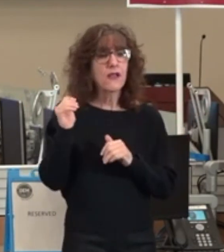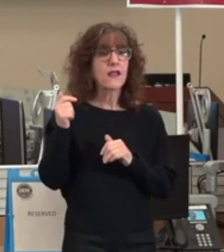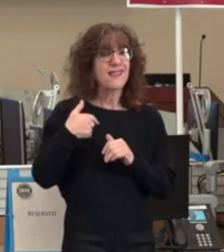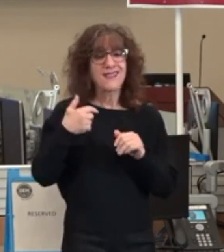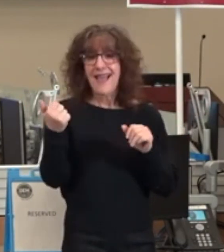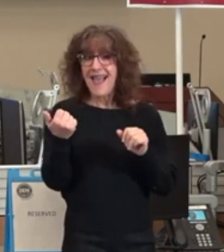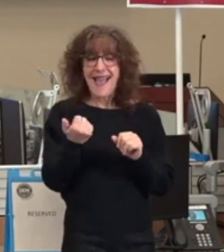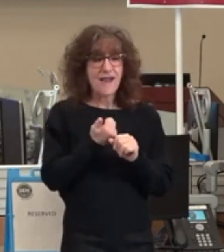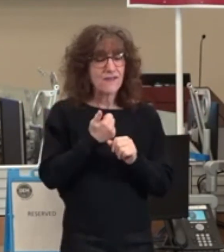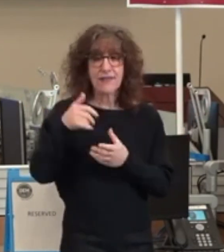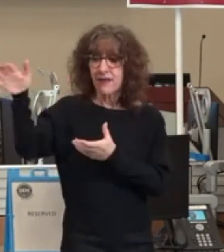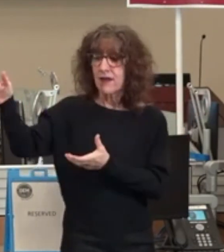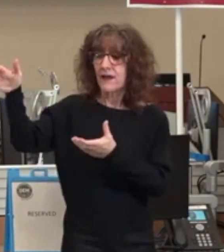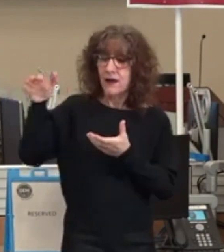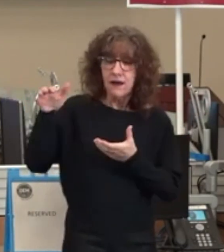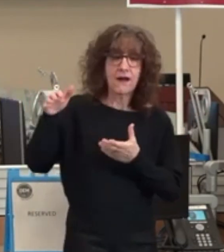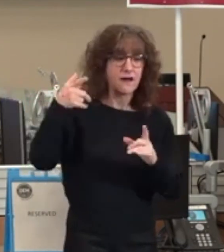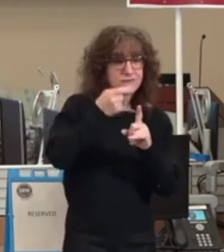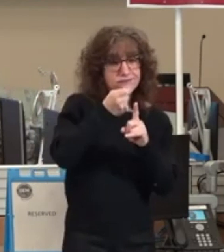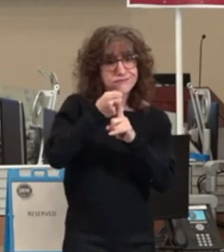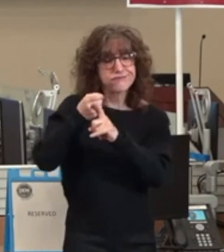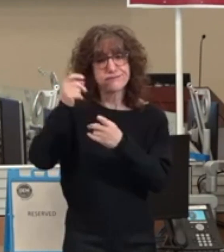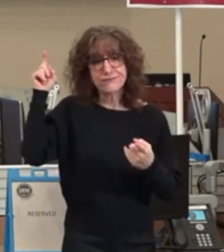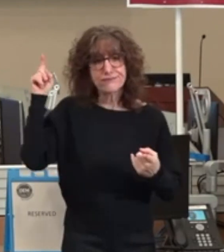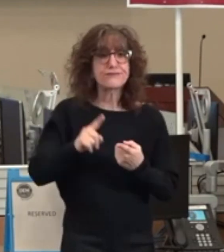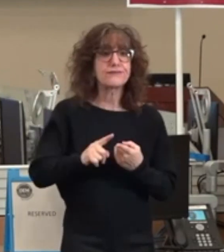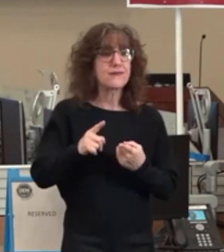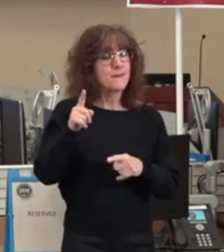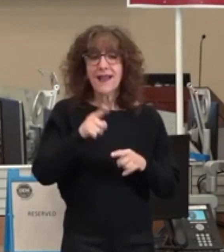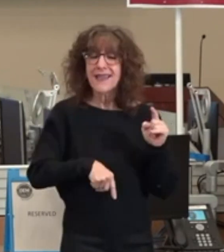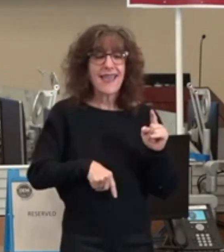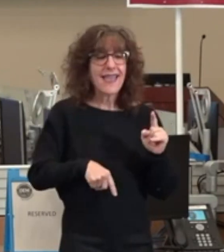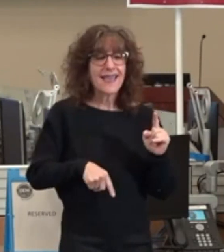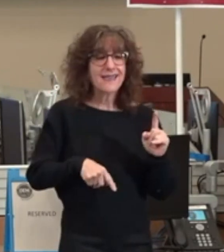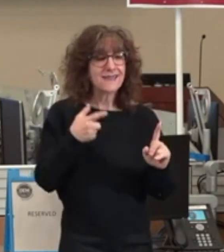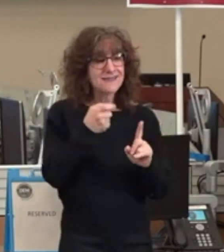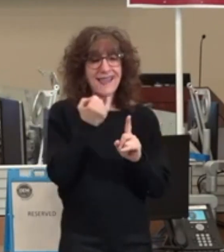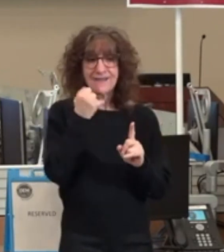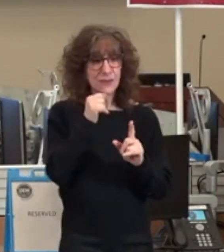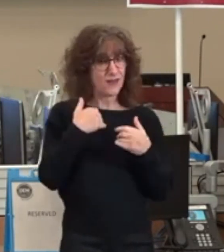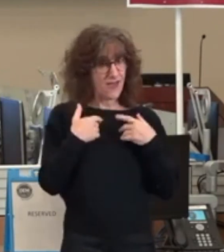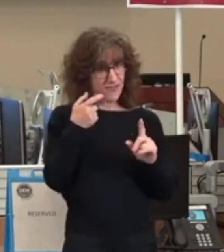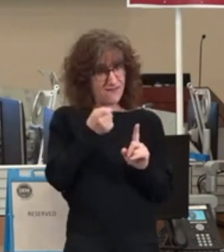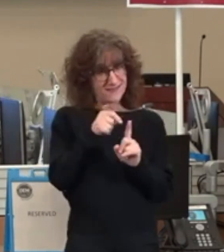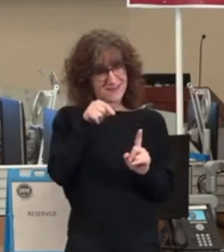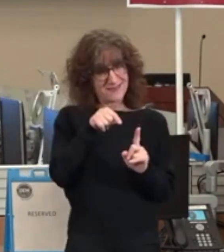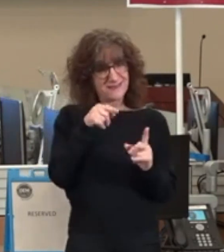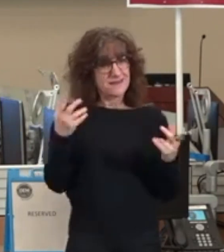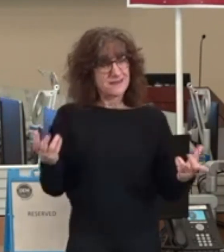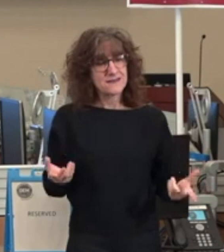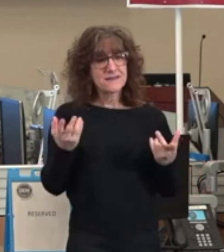getting everything out the door that has been given to us, but we cannot administer a vaccine that we don't have. And so we are